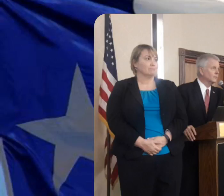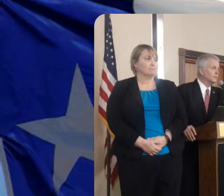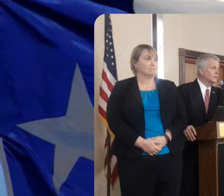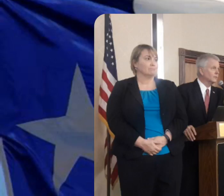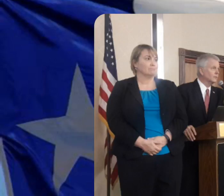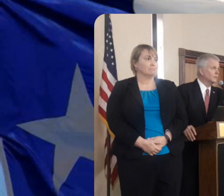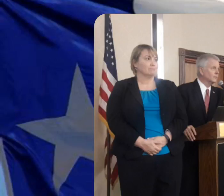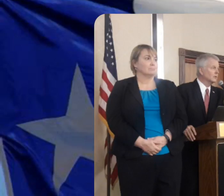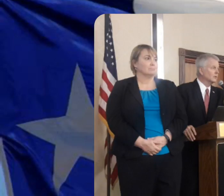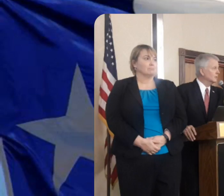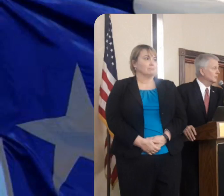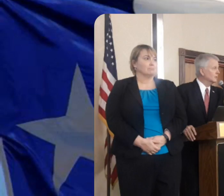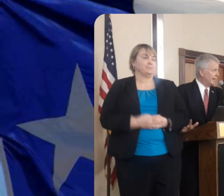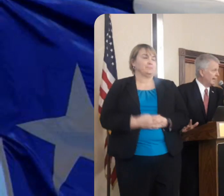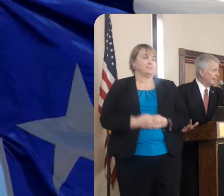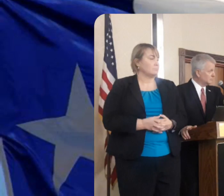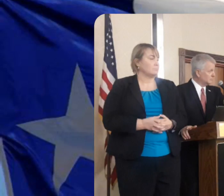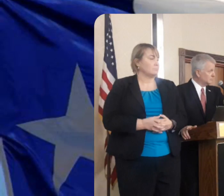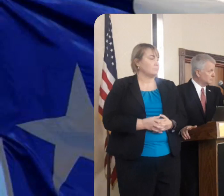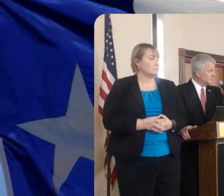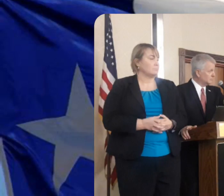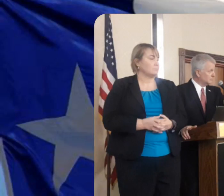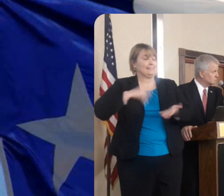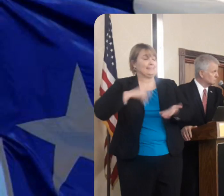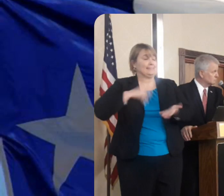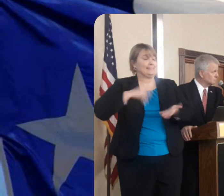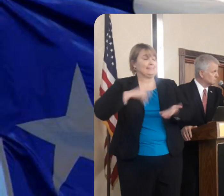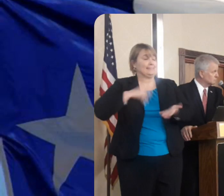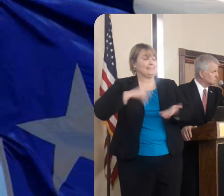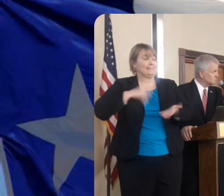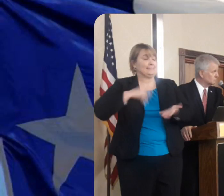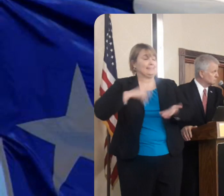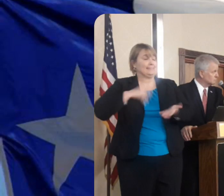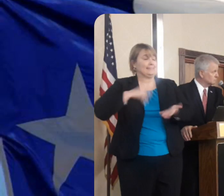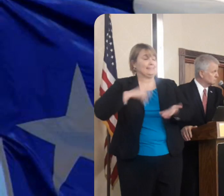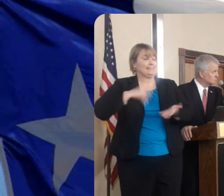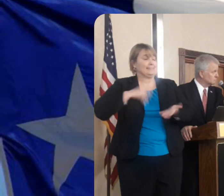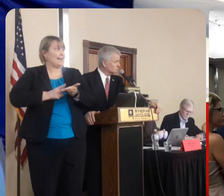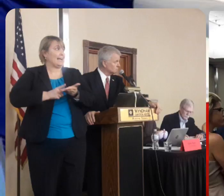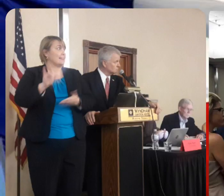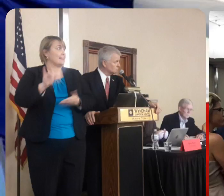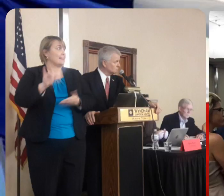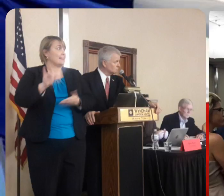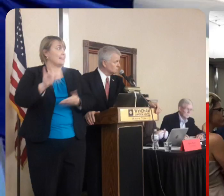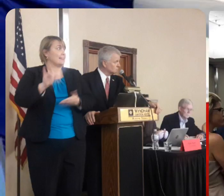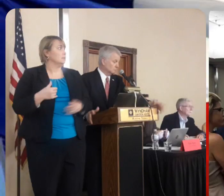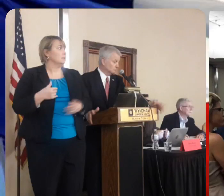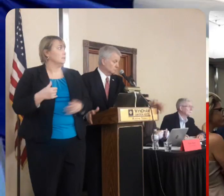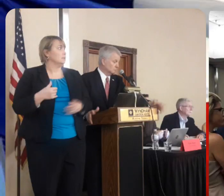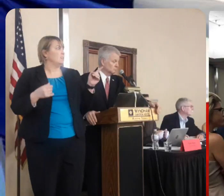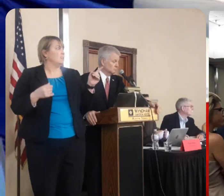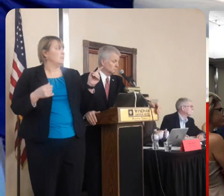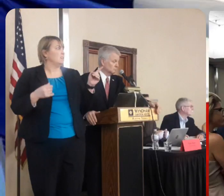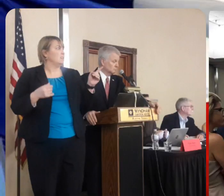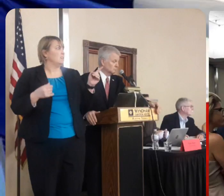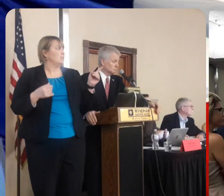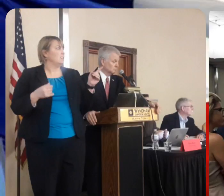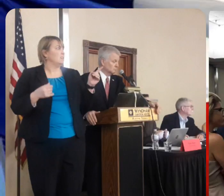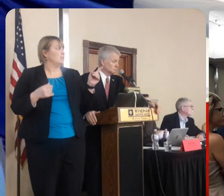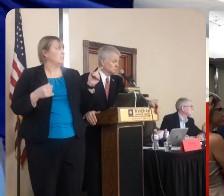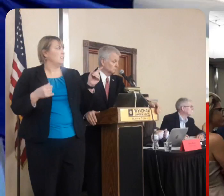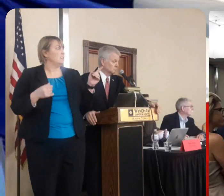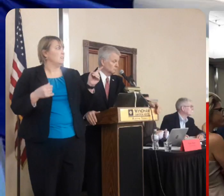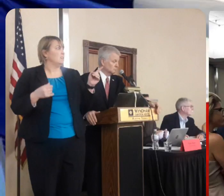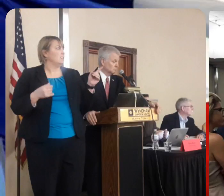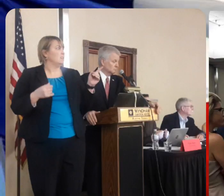that. Do we have room for one more? Marker in the SD7. I don't want to belabor the points I made earlier, but